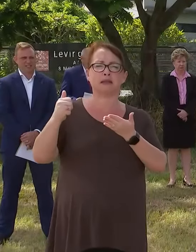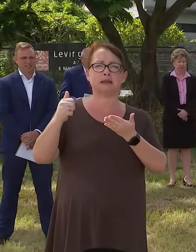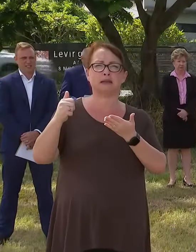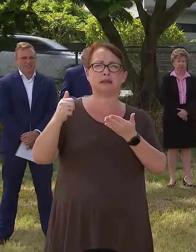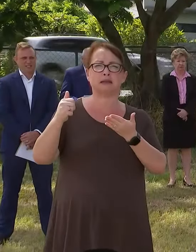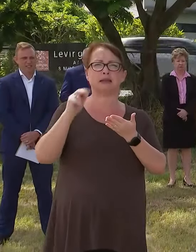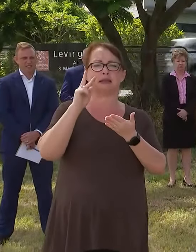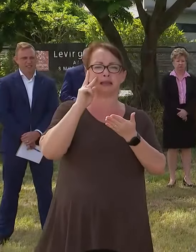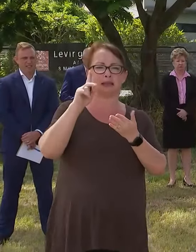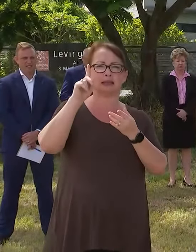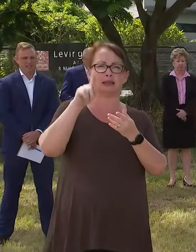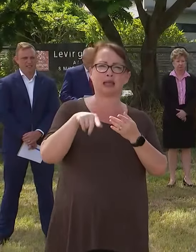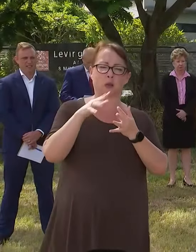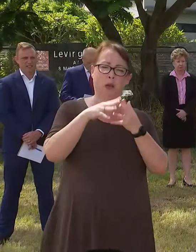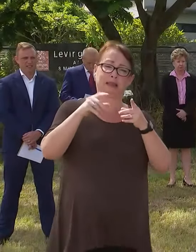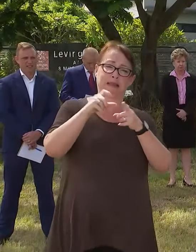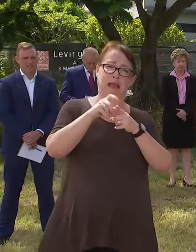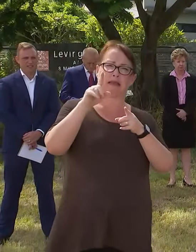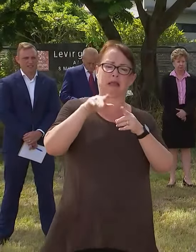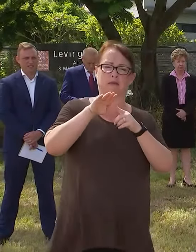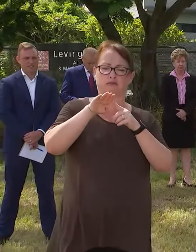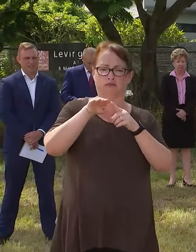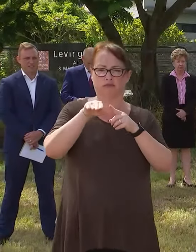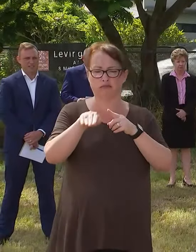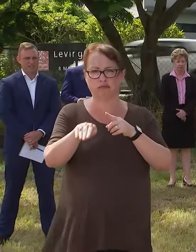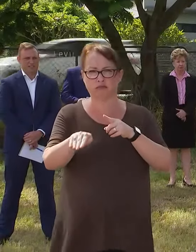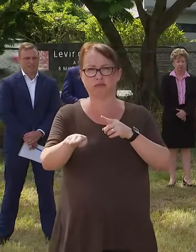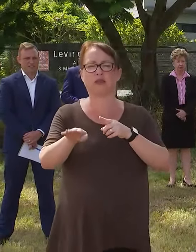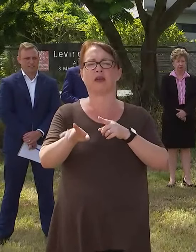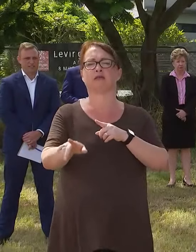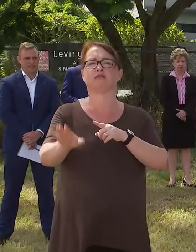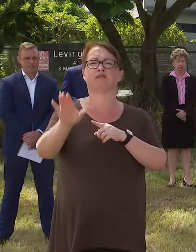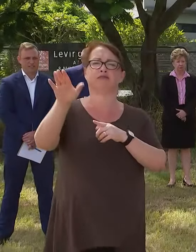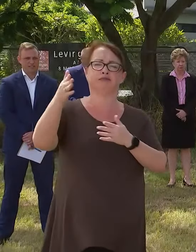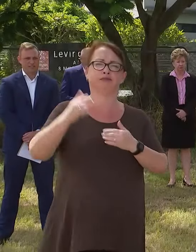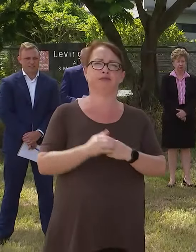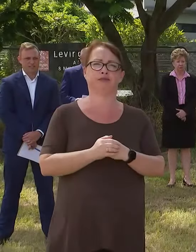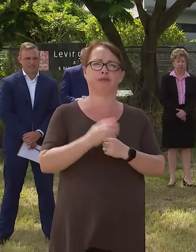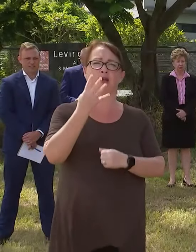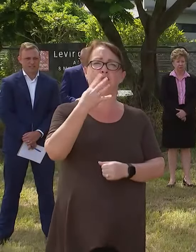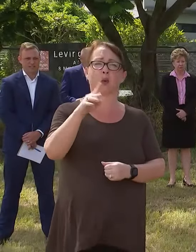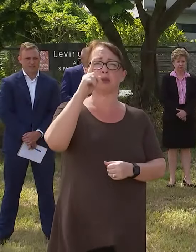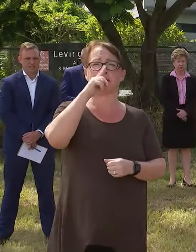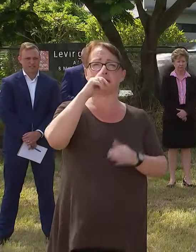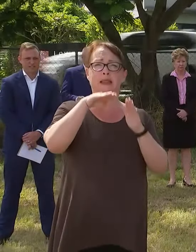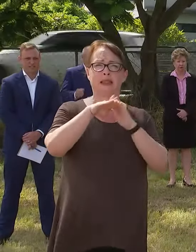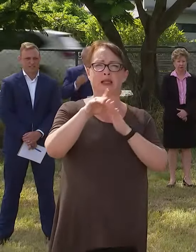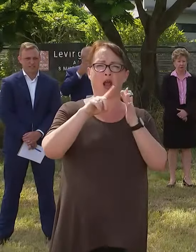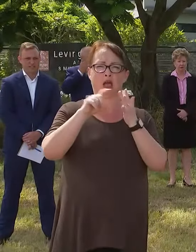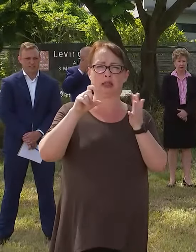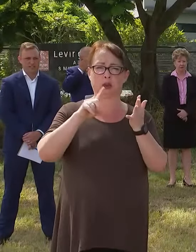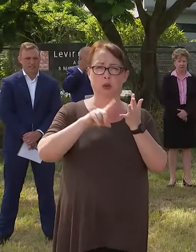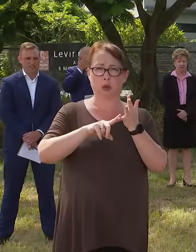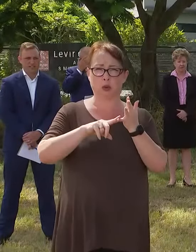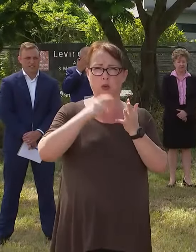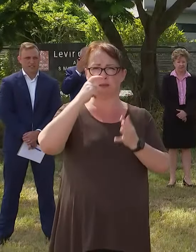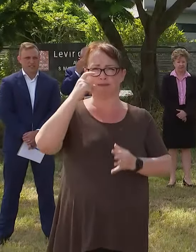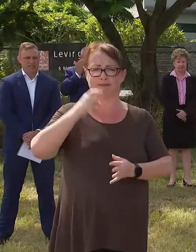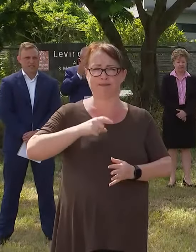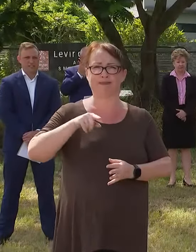we tend to see the numbers start to fall from about Wednesday during the course of the week. There are 40 people in